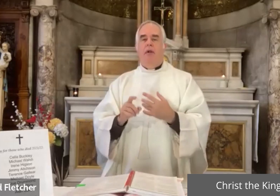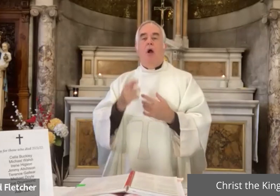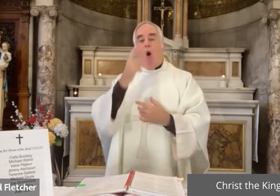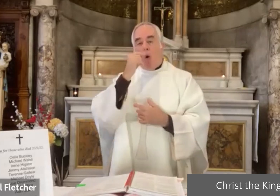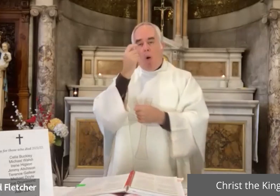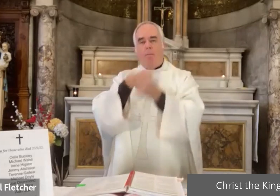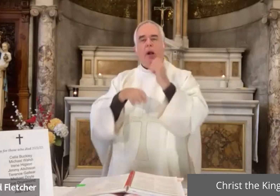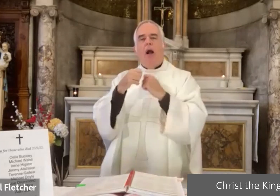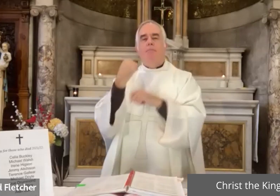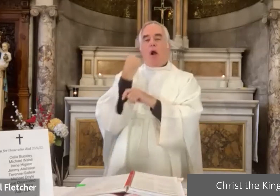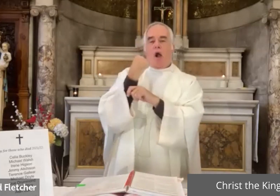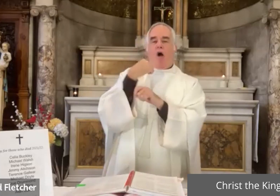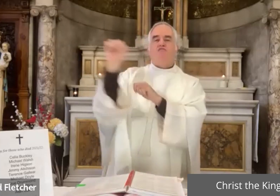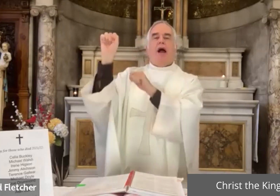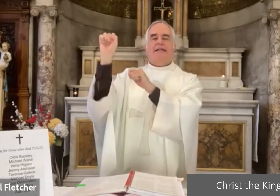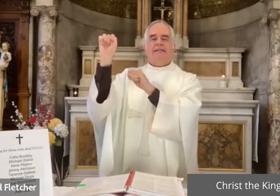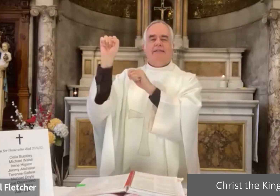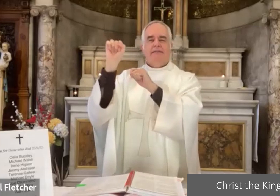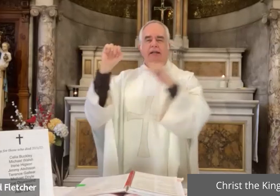people could become